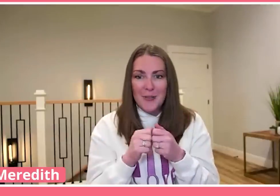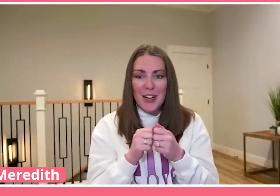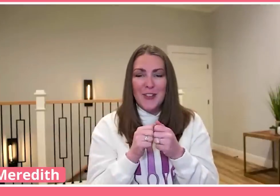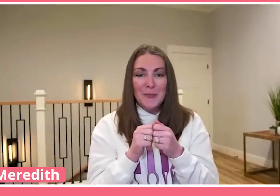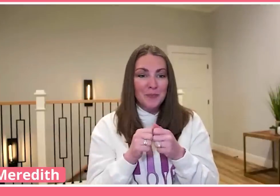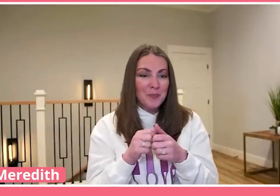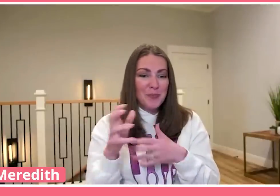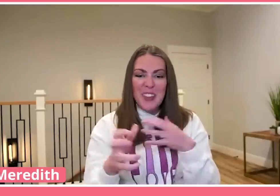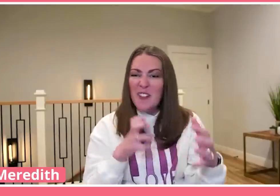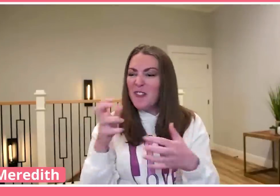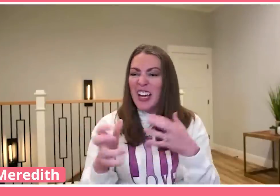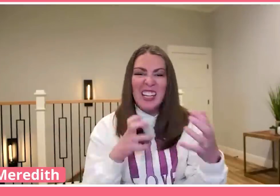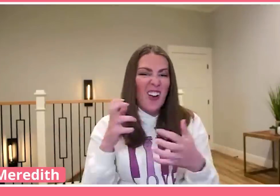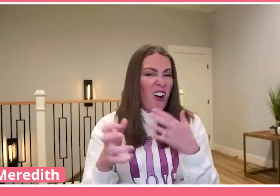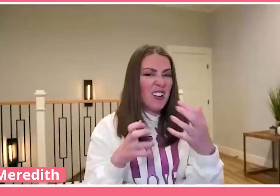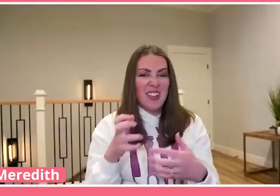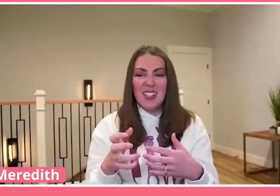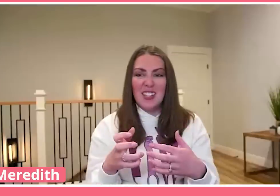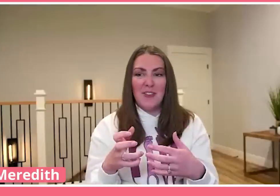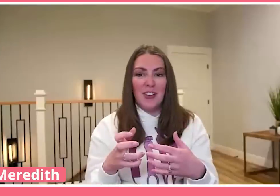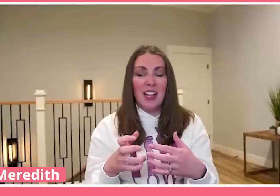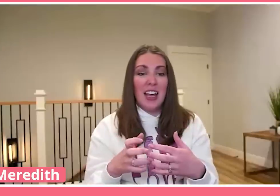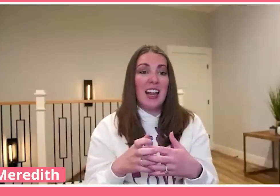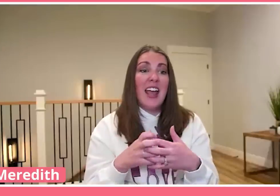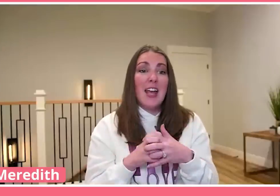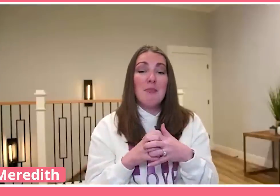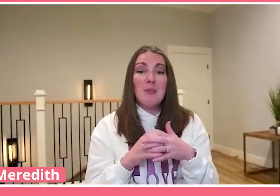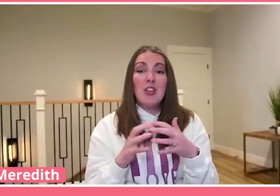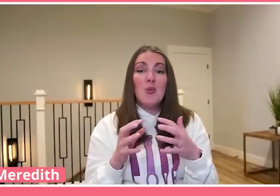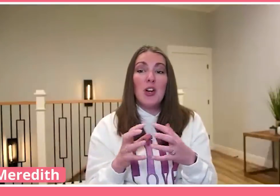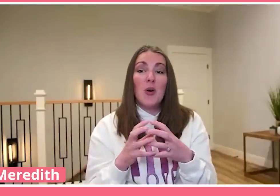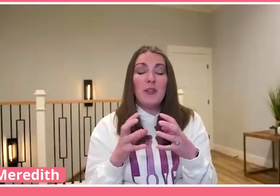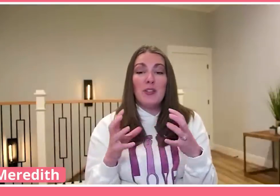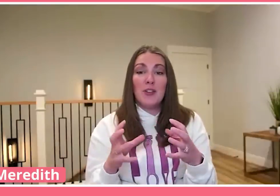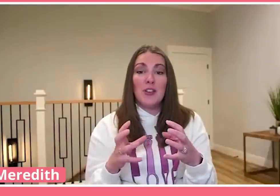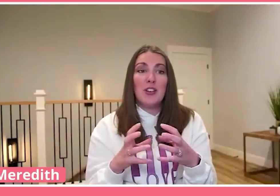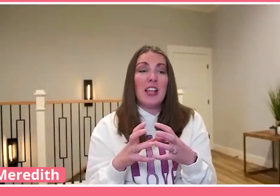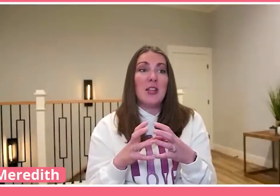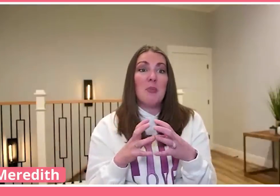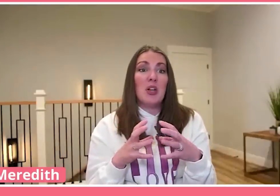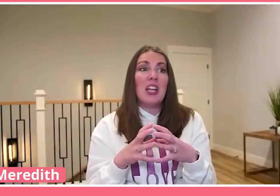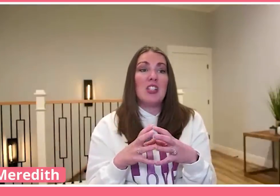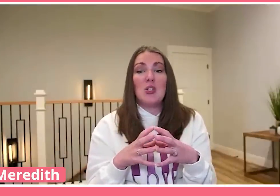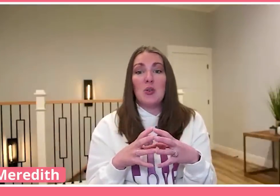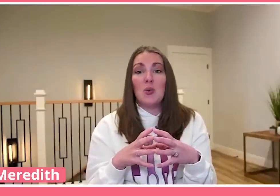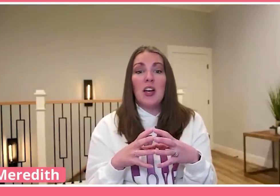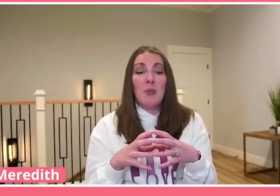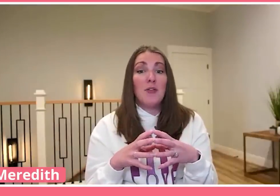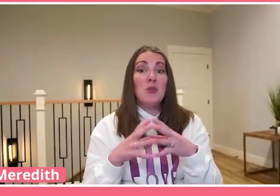whatever of finding all of this stuff online and maybe you want to go even further and then put it into a future